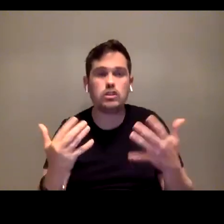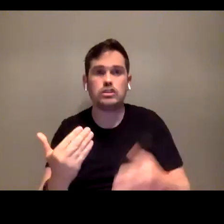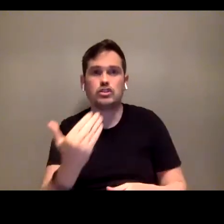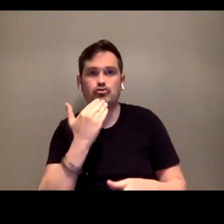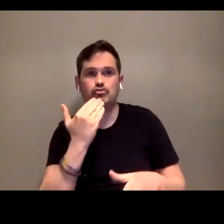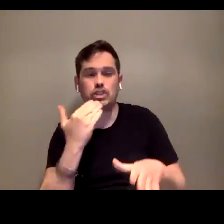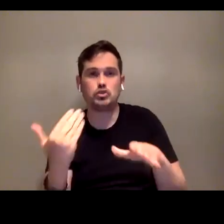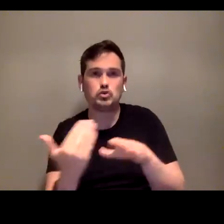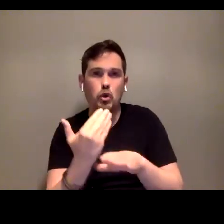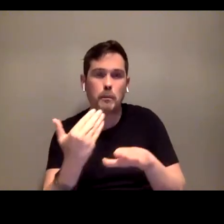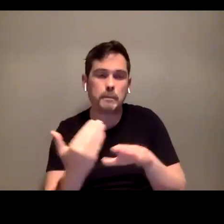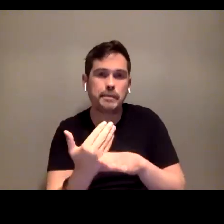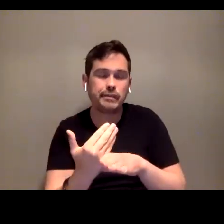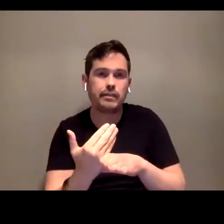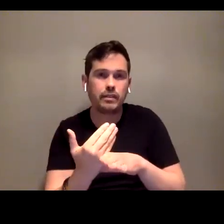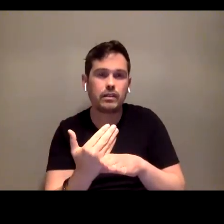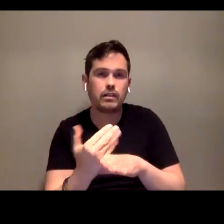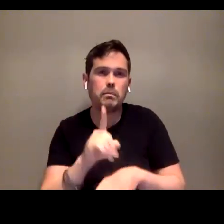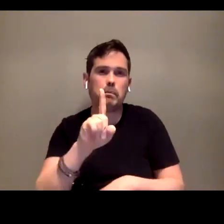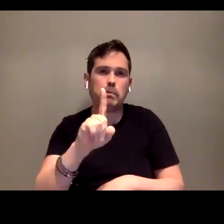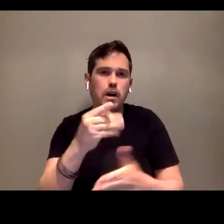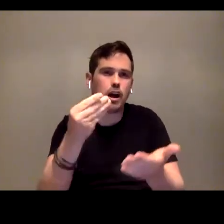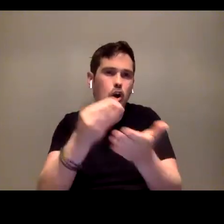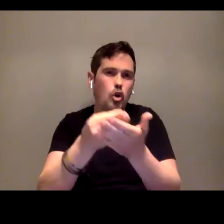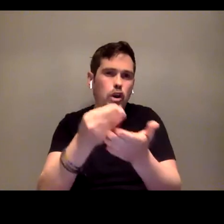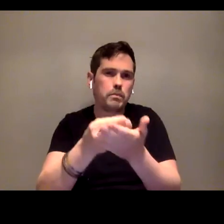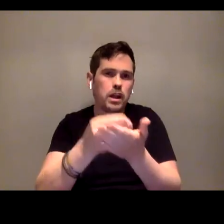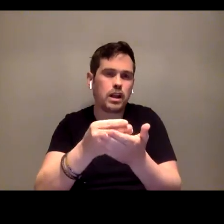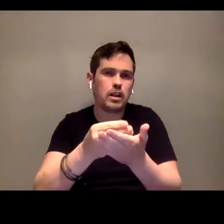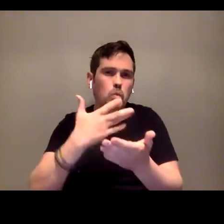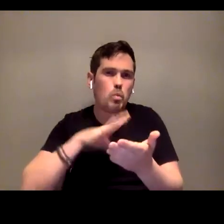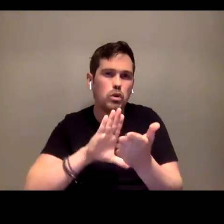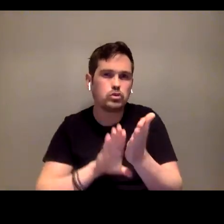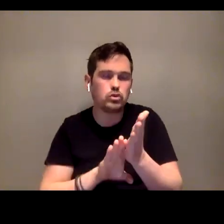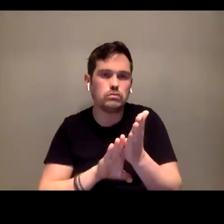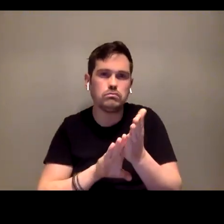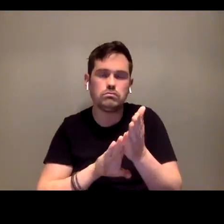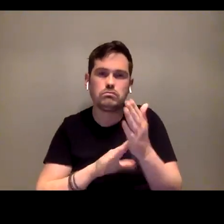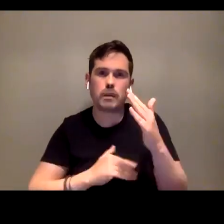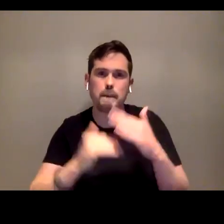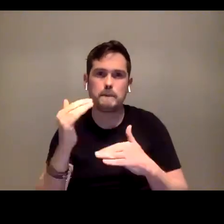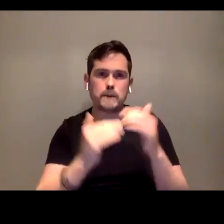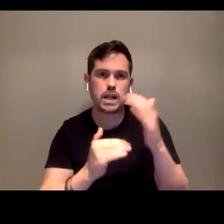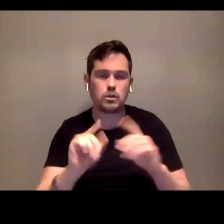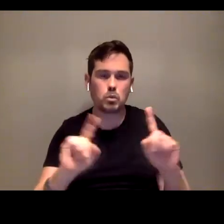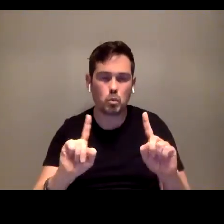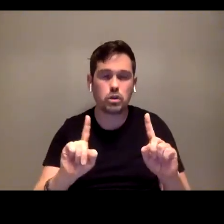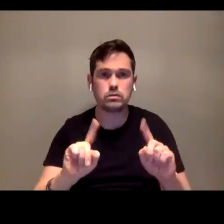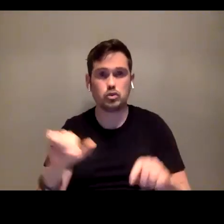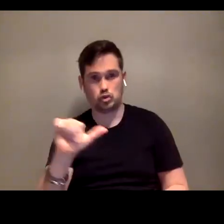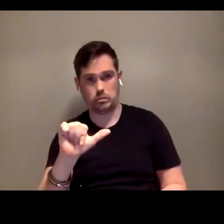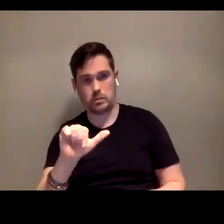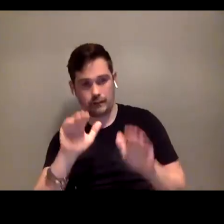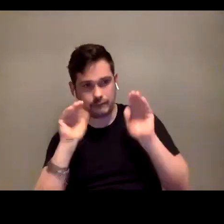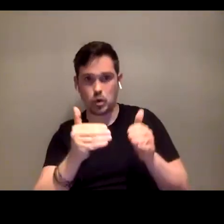is what sort of economy we want to build in the future. And it's an economy that's fundamentally based on our needs and not just, you know,